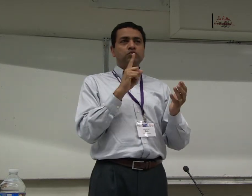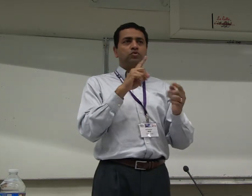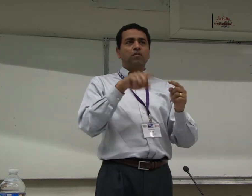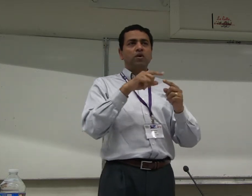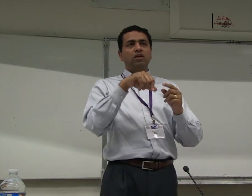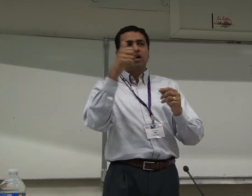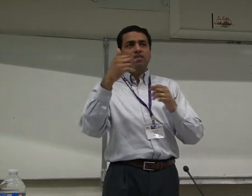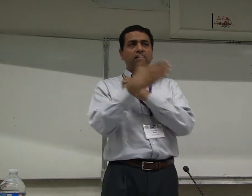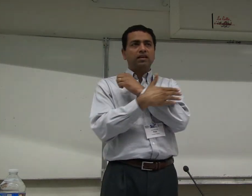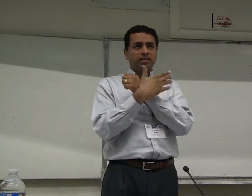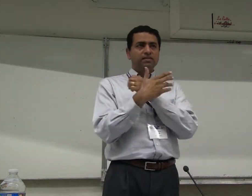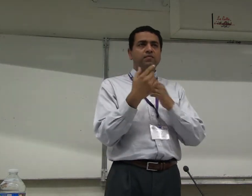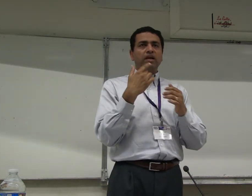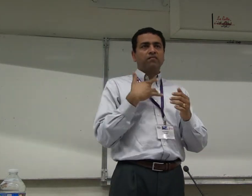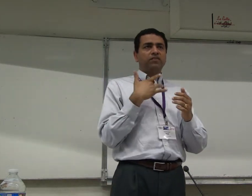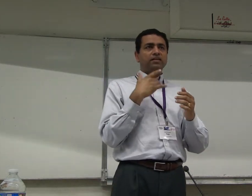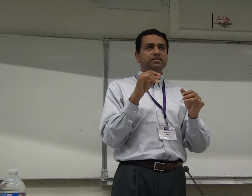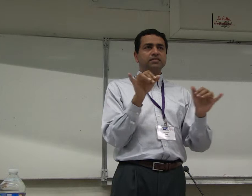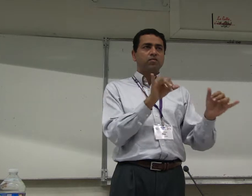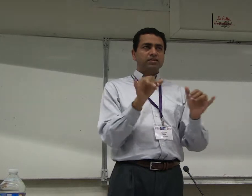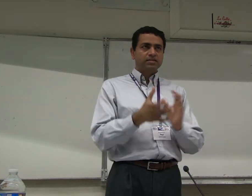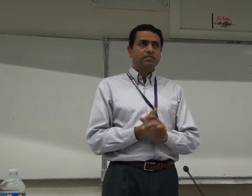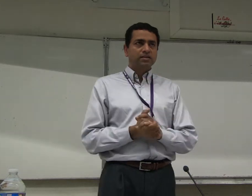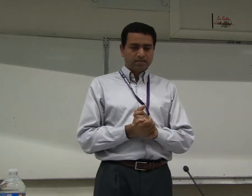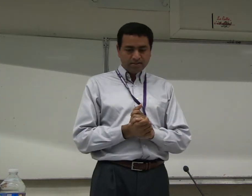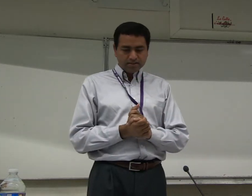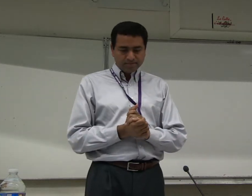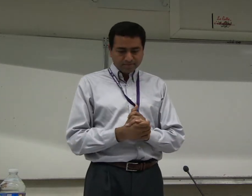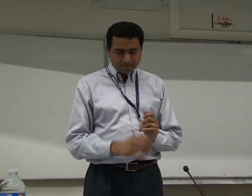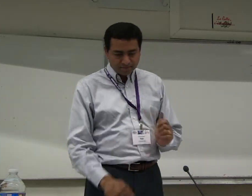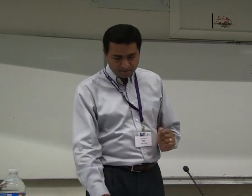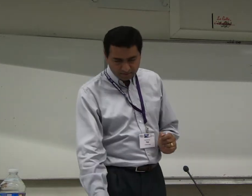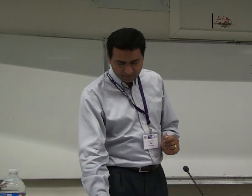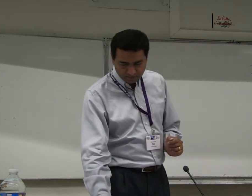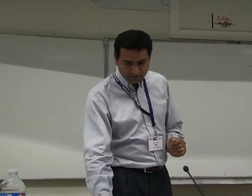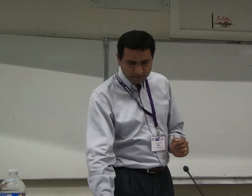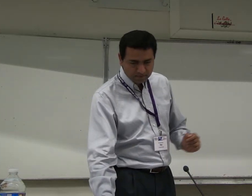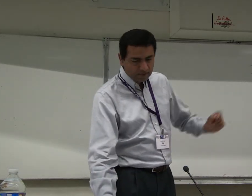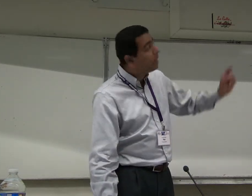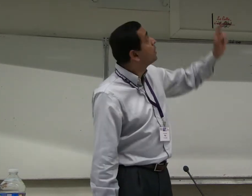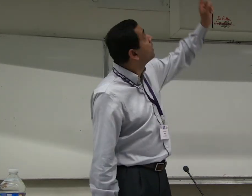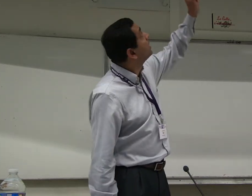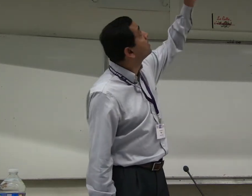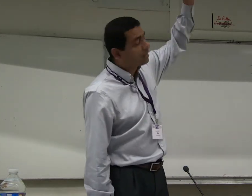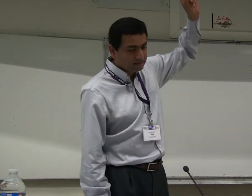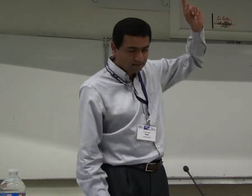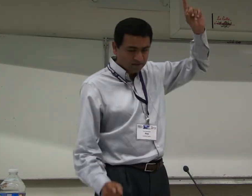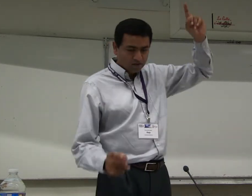the subtitles. I'm not sure about what's happening in other countries, if the research has gone in the same